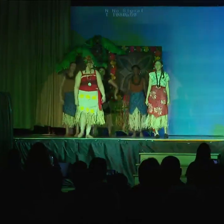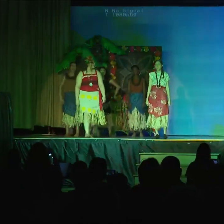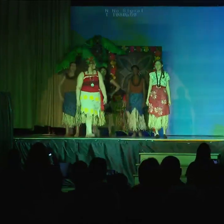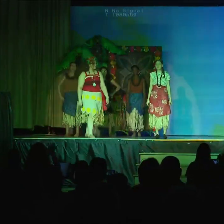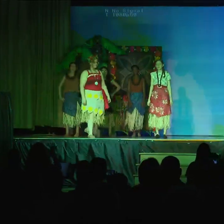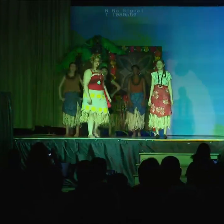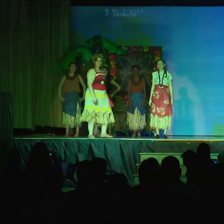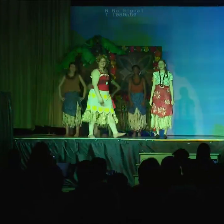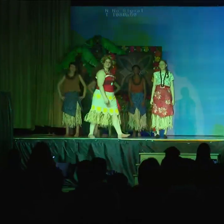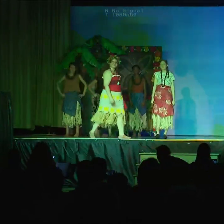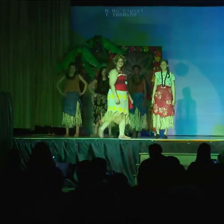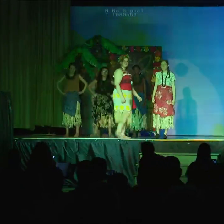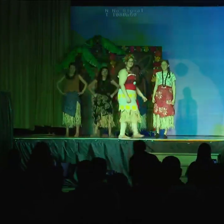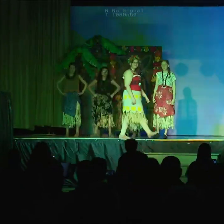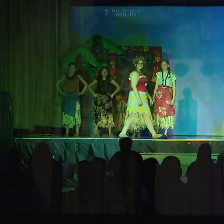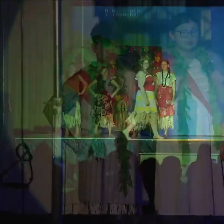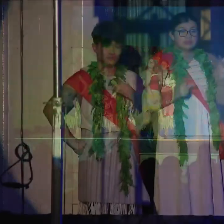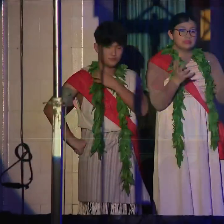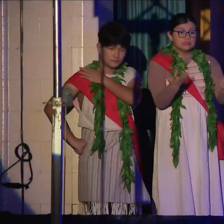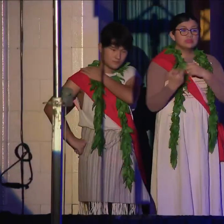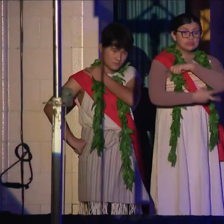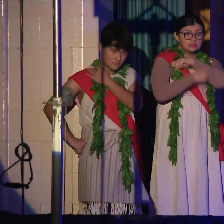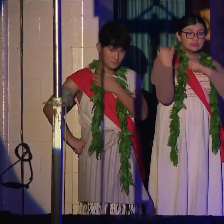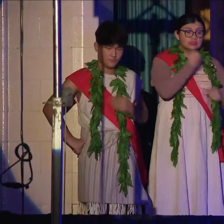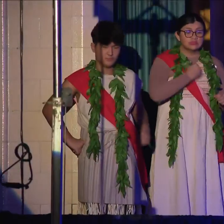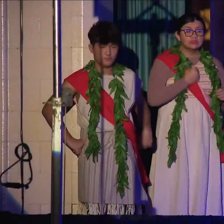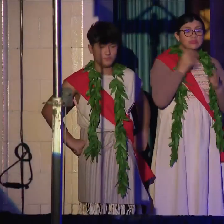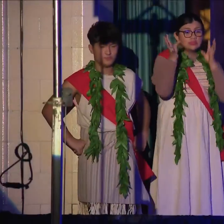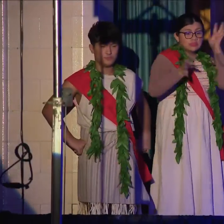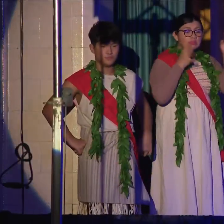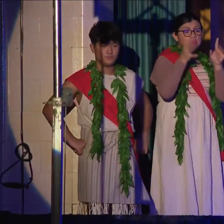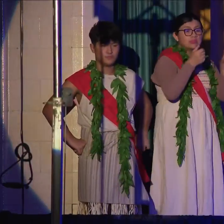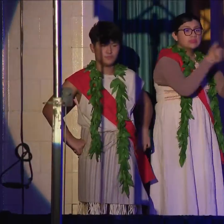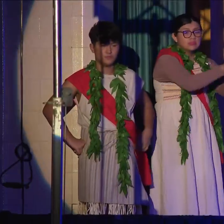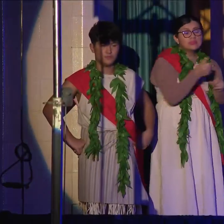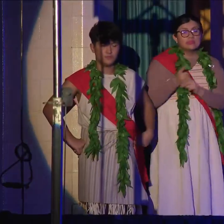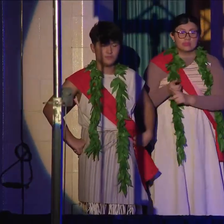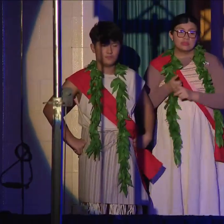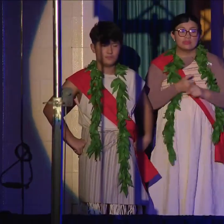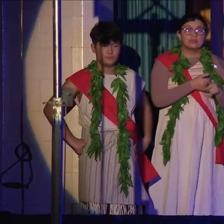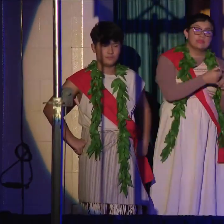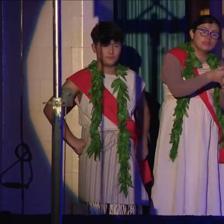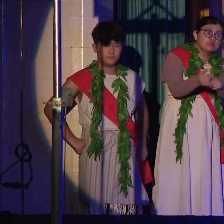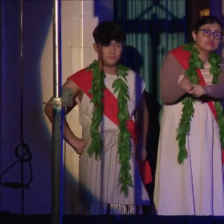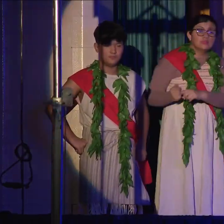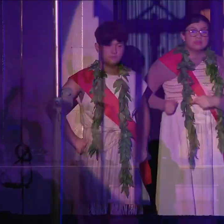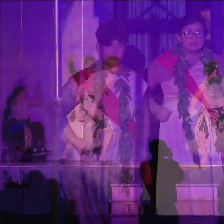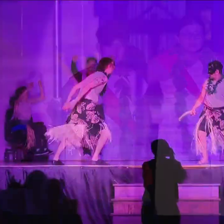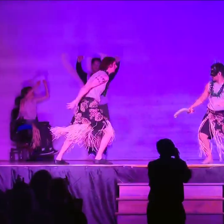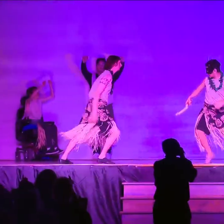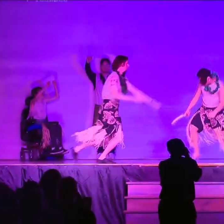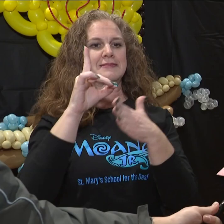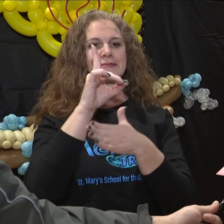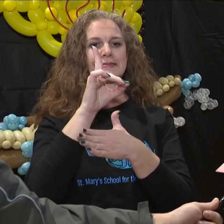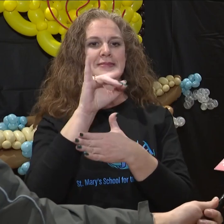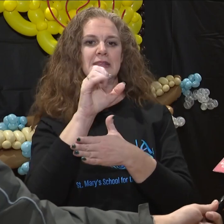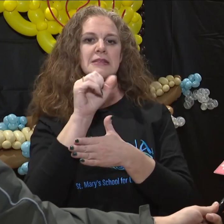production of Disney's Moana, with lyrics portrayed visually through American Sign Language. This is